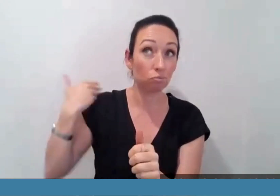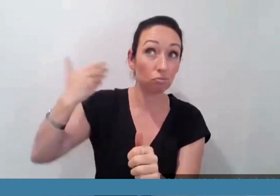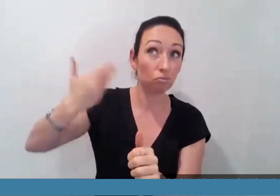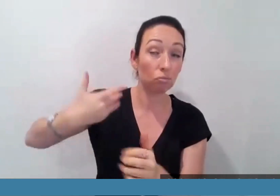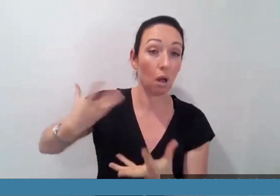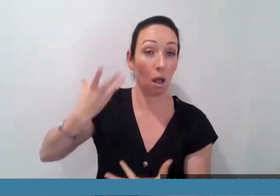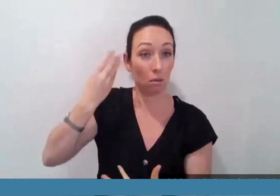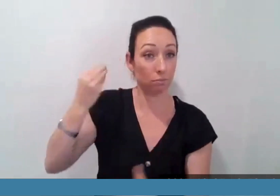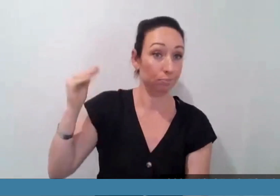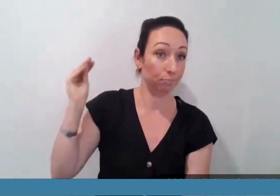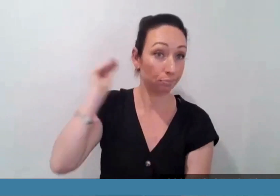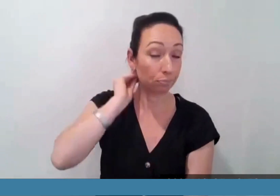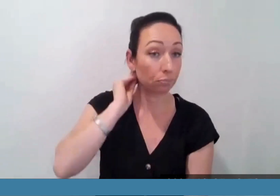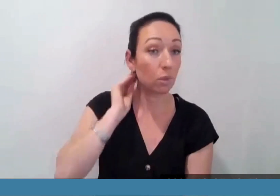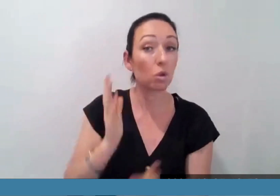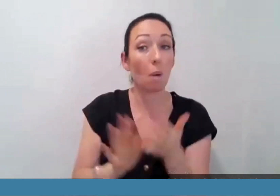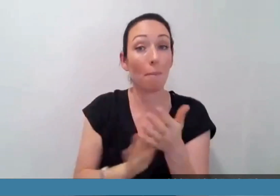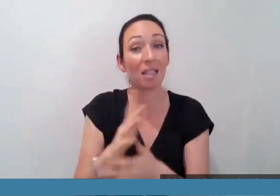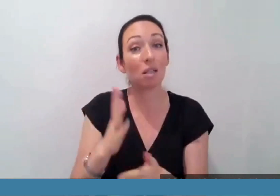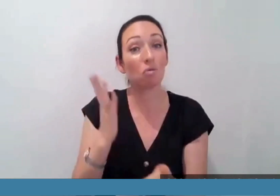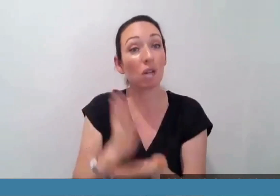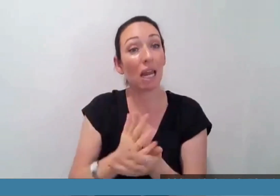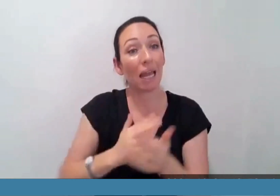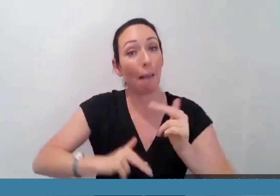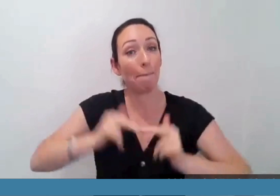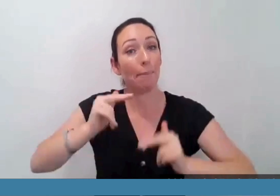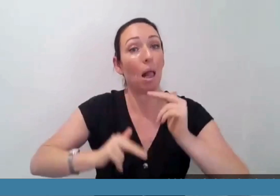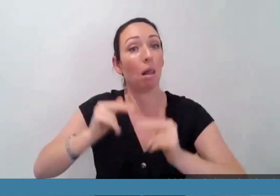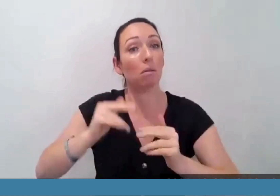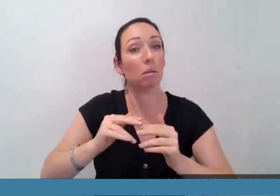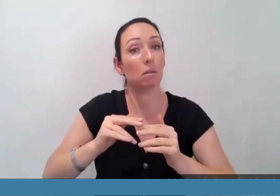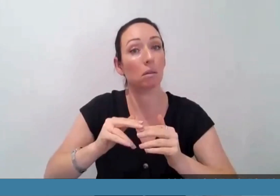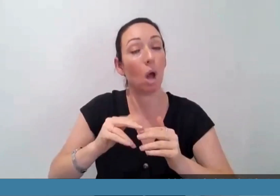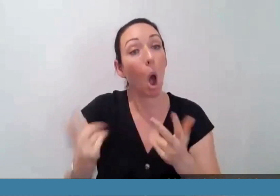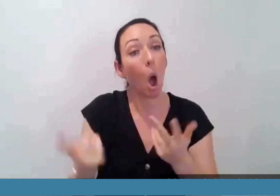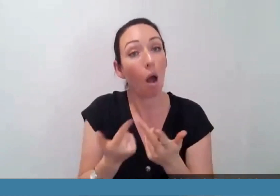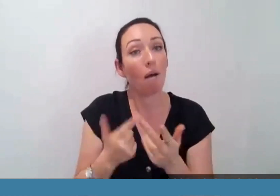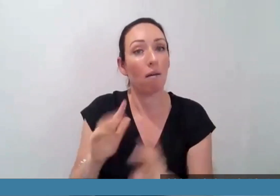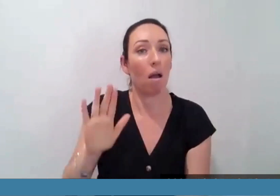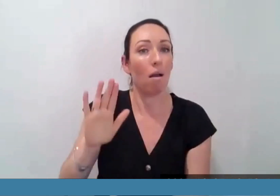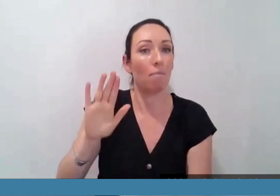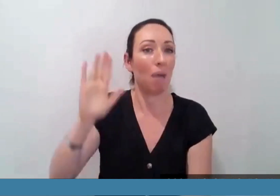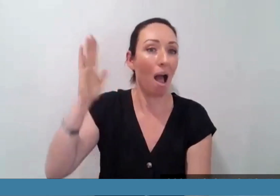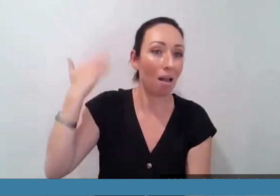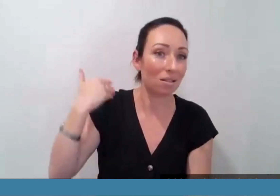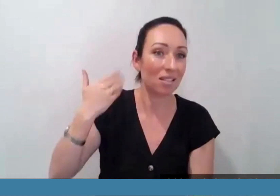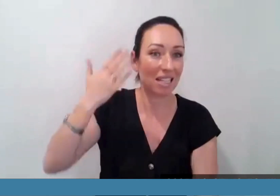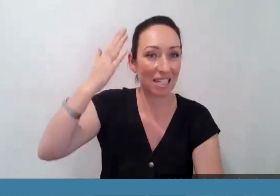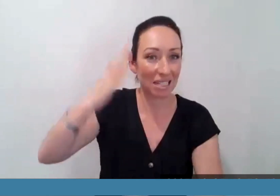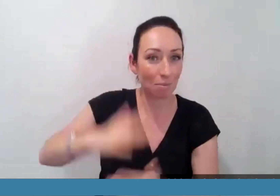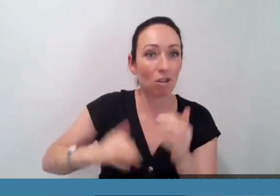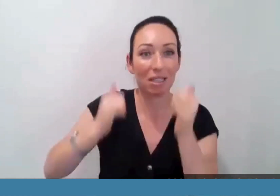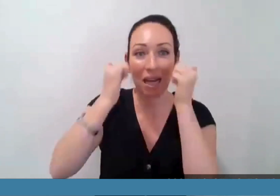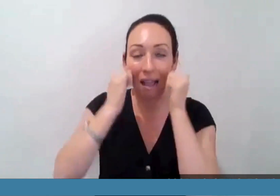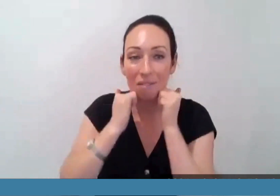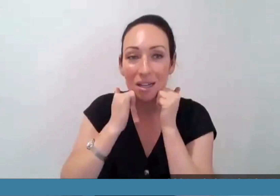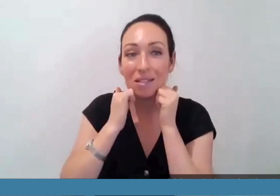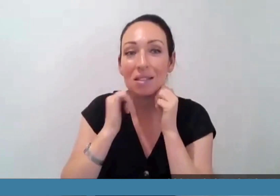really it does build on previous evidence, but it's not now creating more evidence about what works, because that's become quite